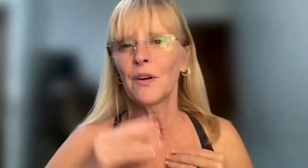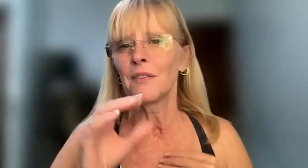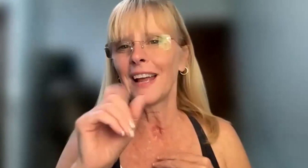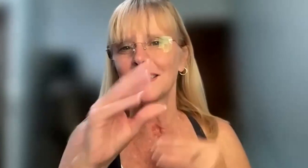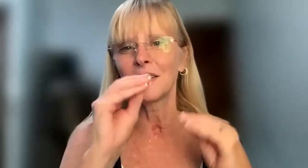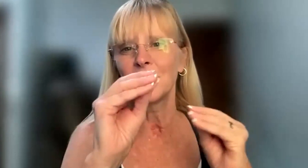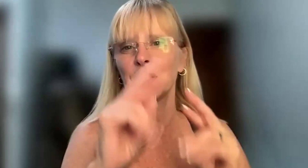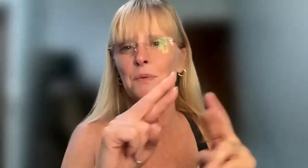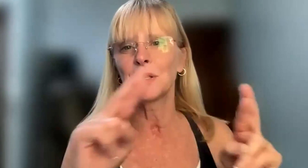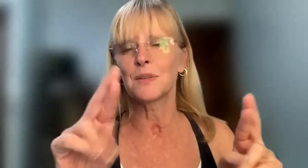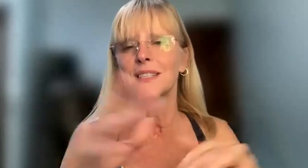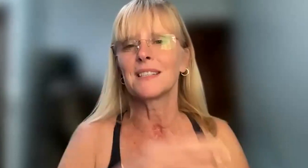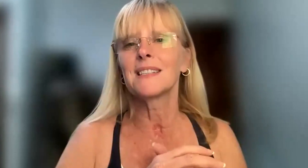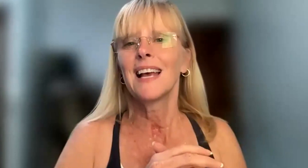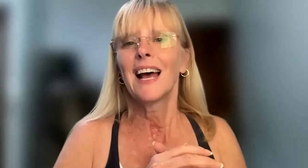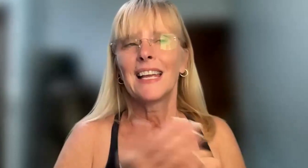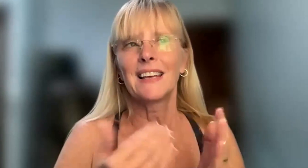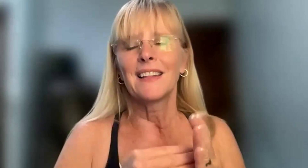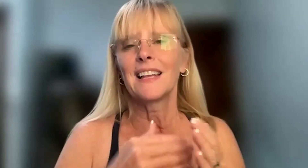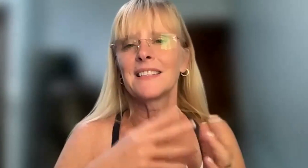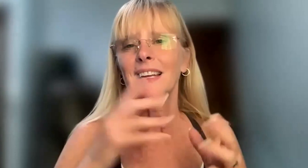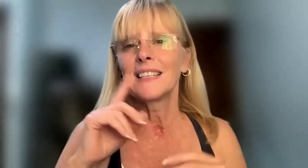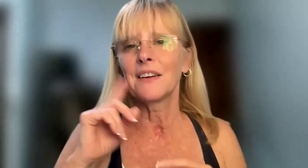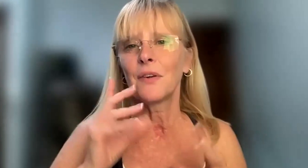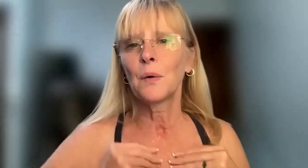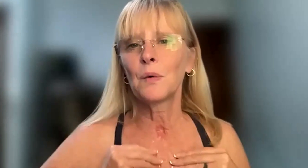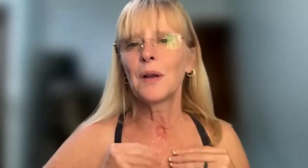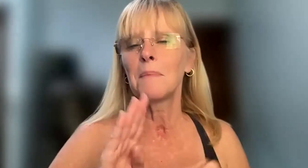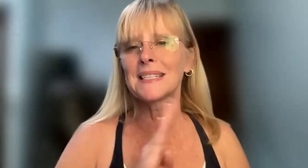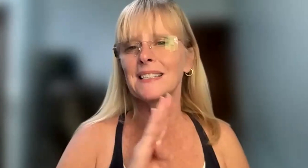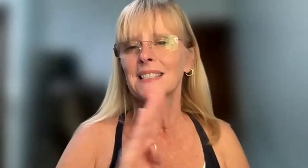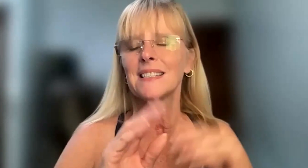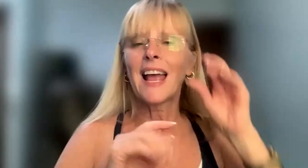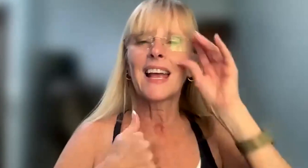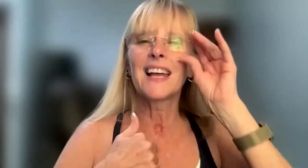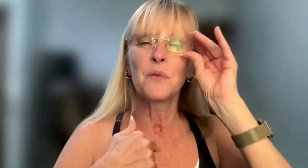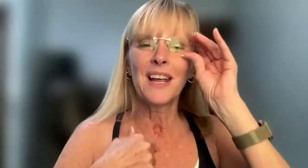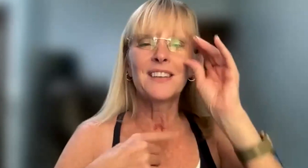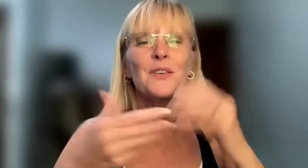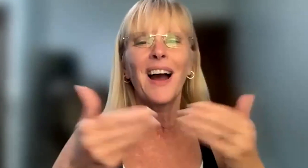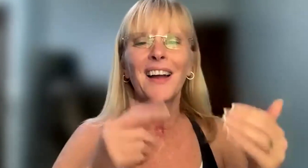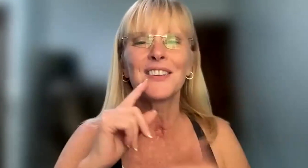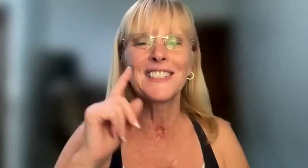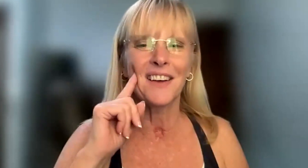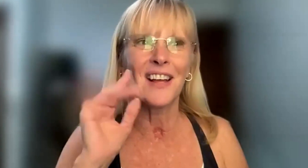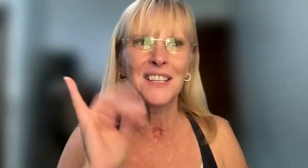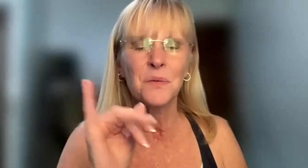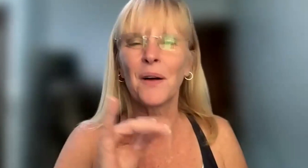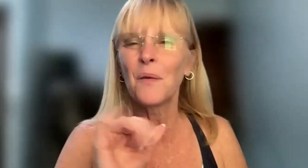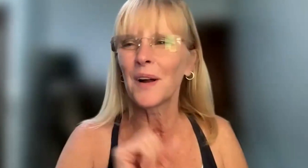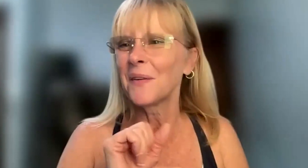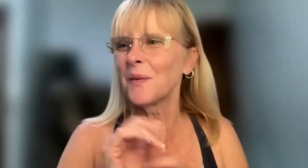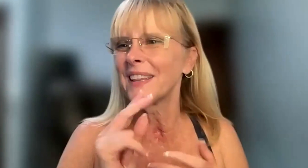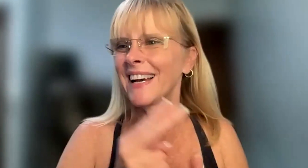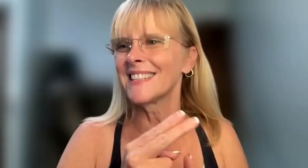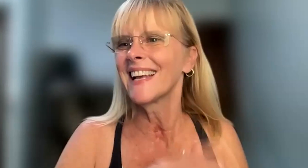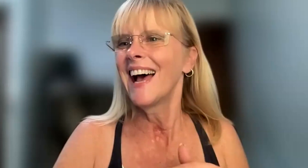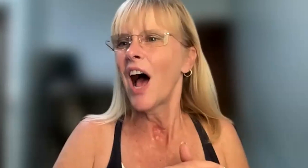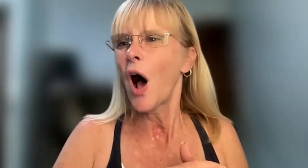of ASL Teaching Resources. Again, that is a deaf-owned business, and we do hire deaf as well working with us. Okay,